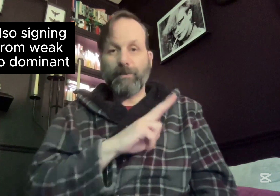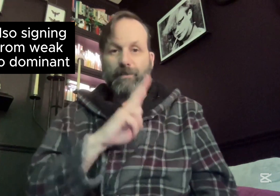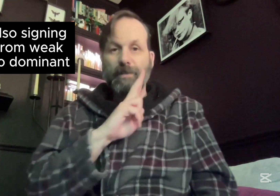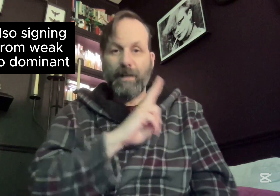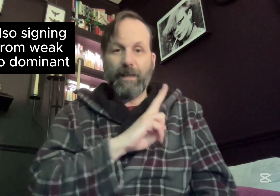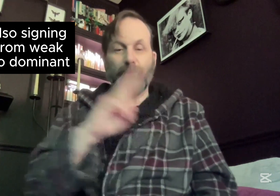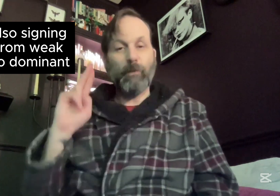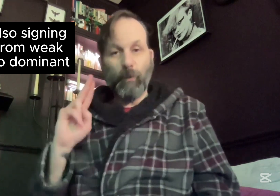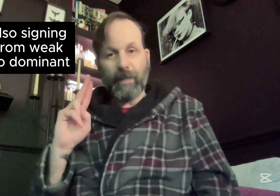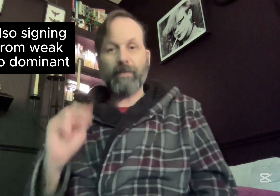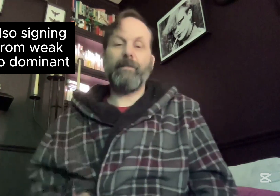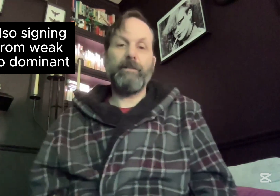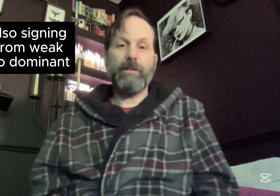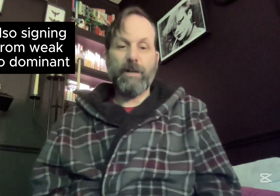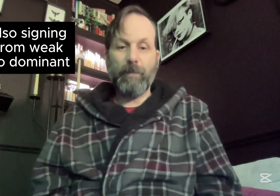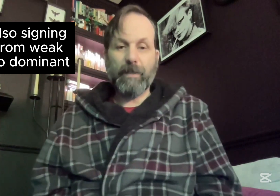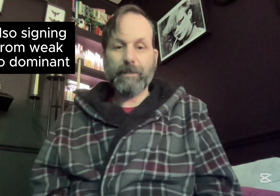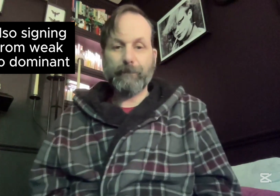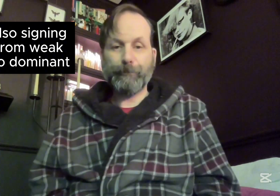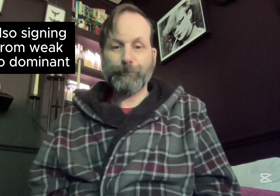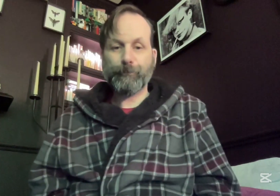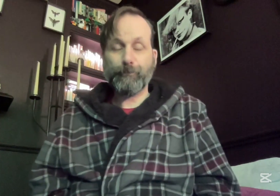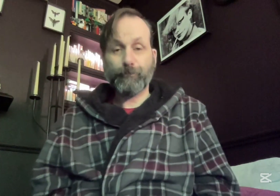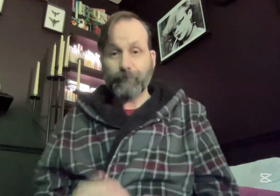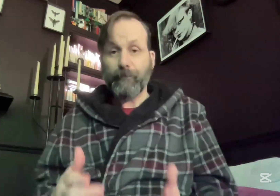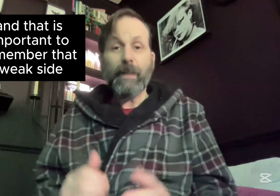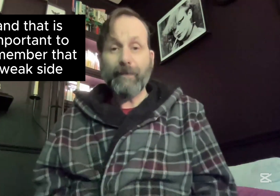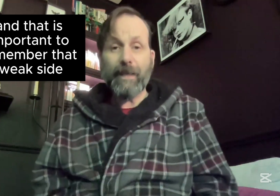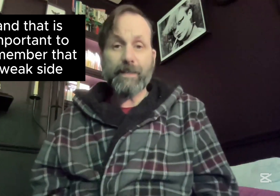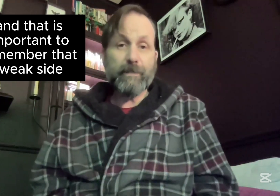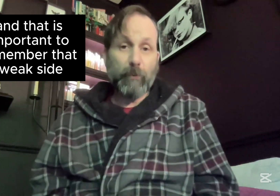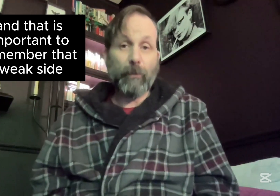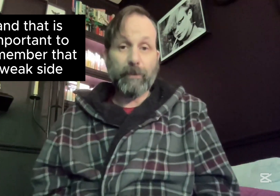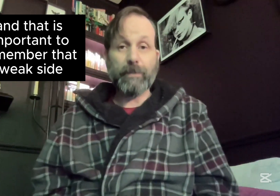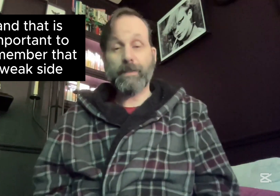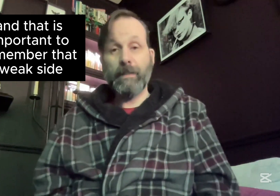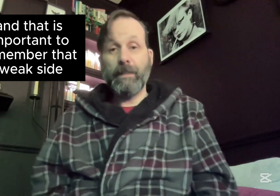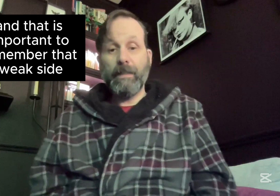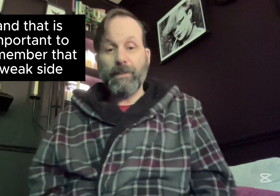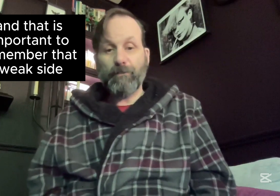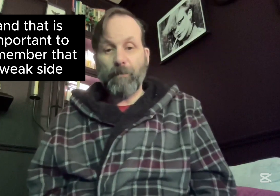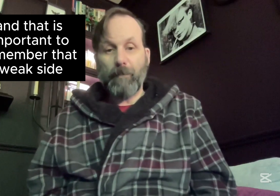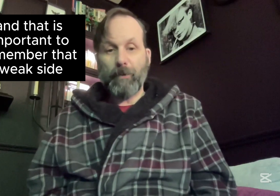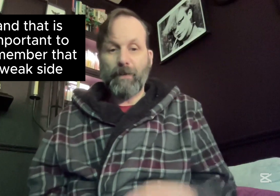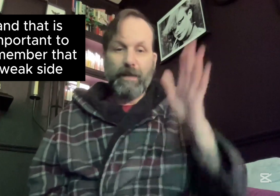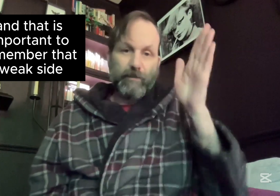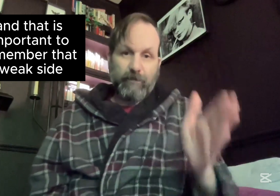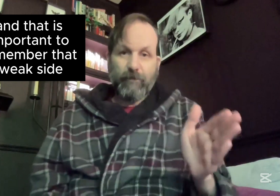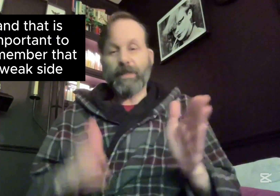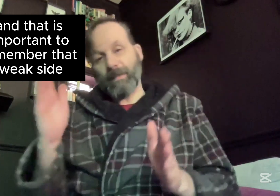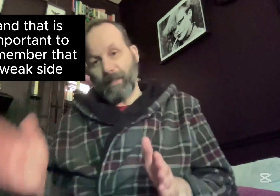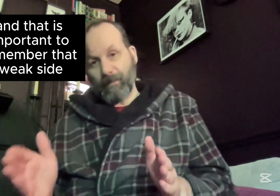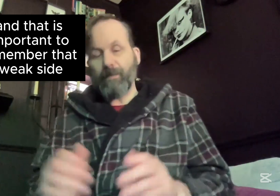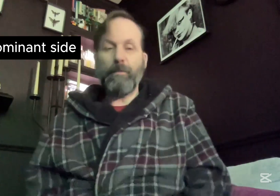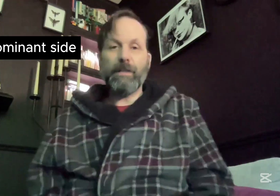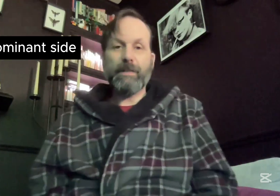also signing from weak to dominant. And that is important to remember, that weak side, dominant